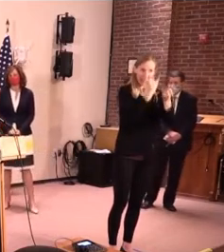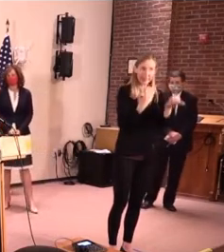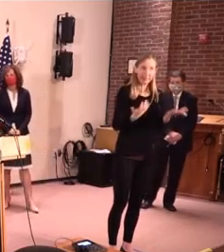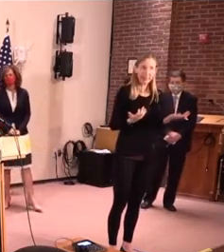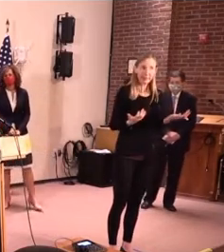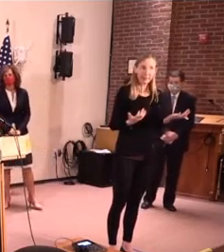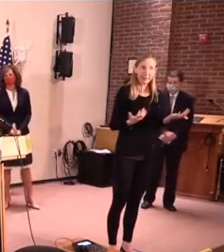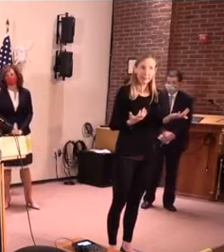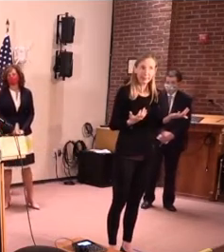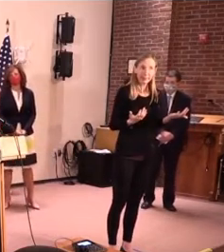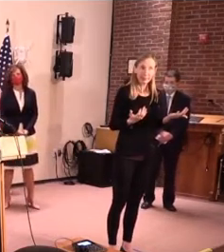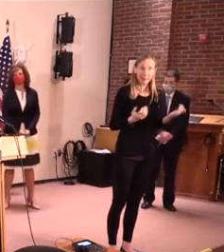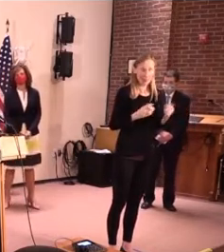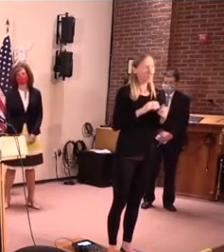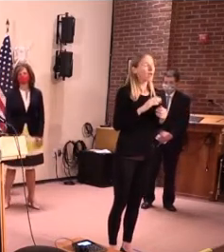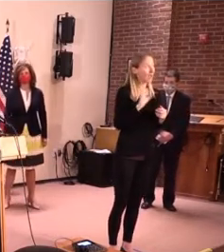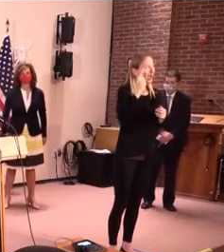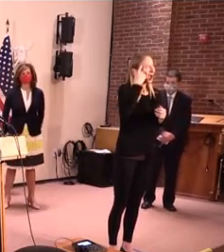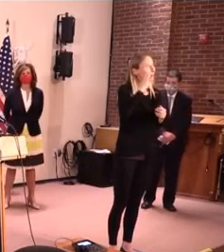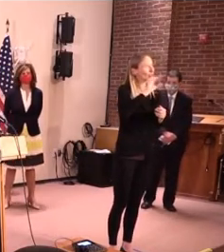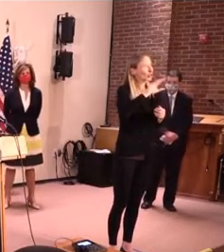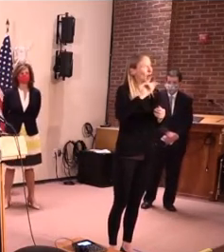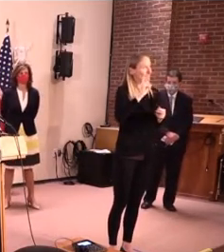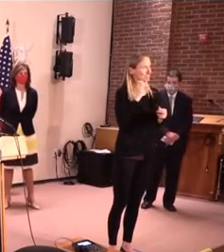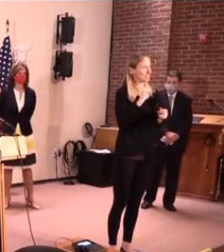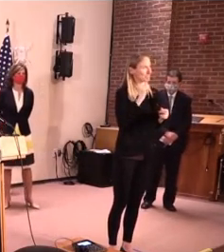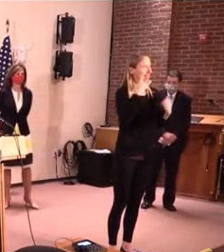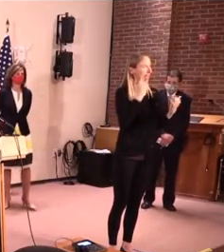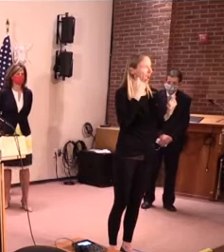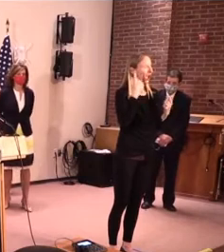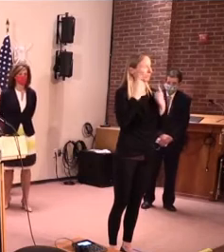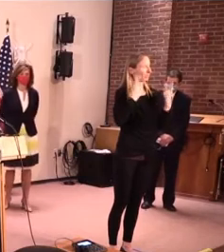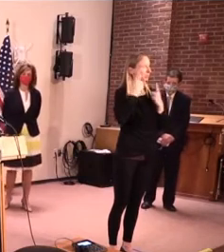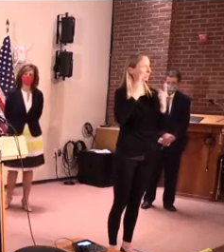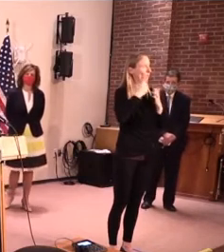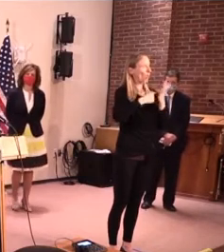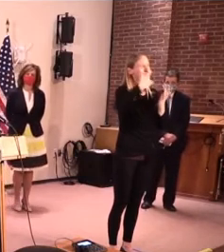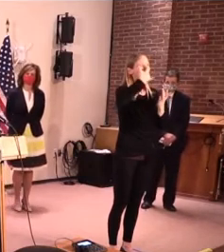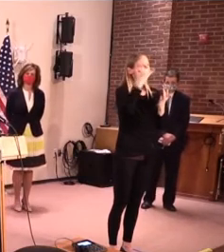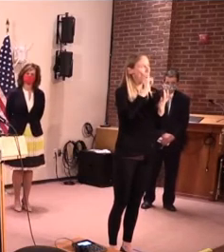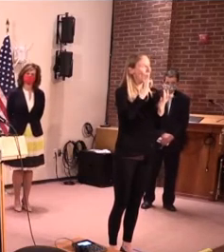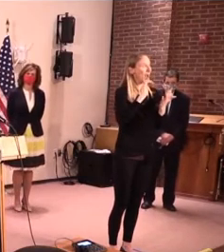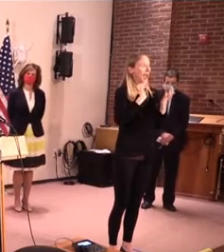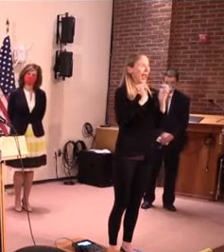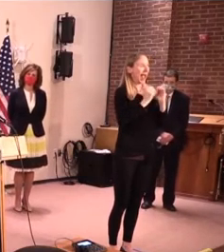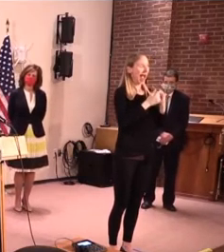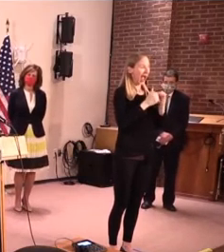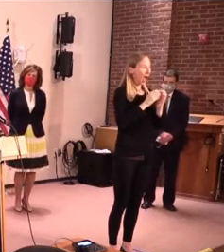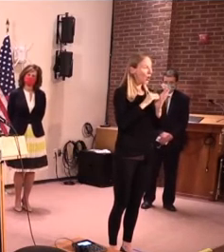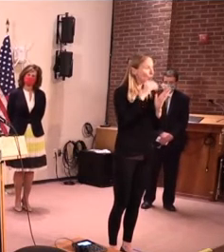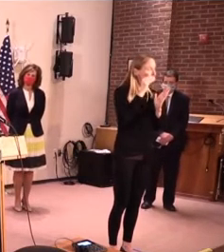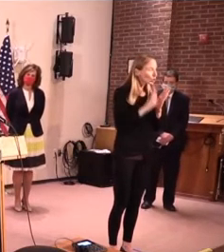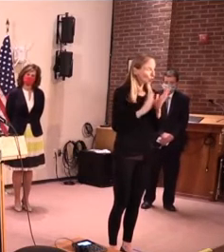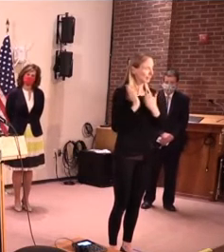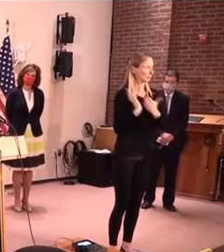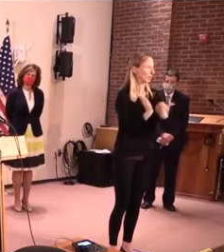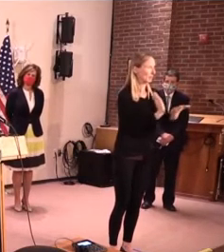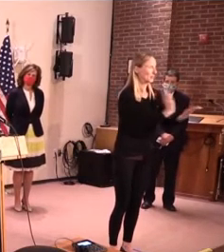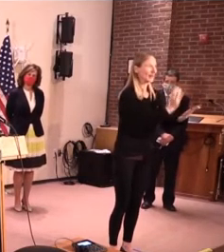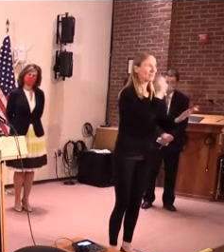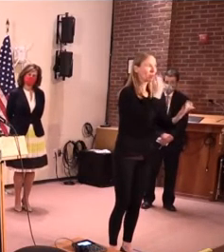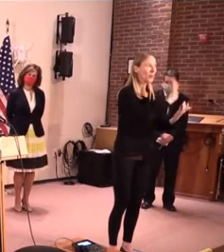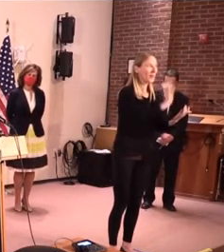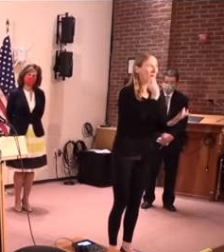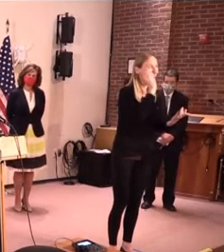Do you support that proposal, Governor? Yeah, we've been looking at that and hoping that we can utilize the same methods that we've